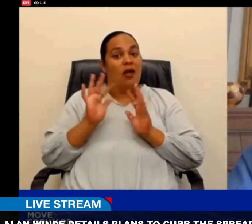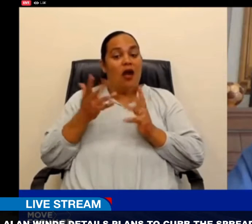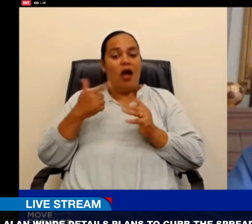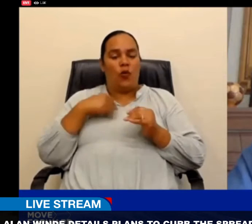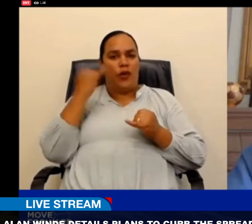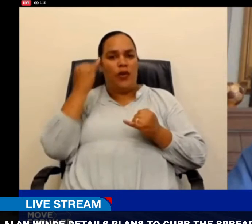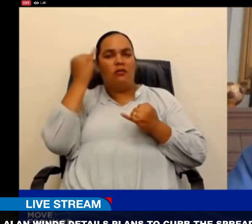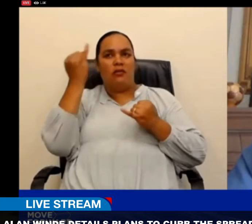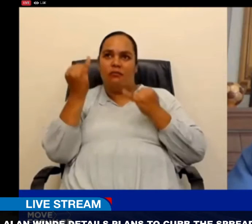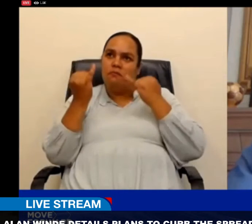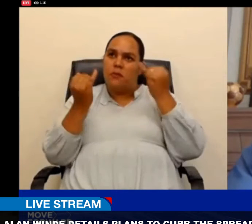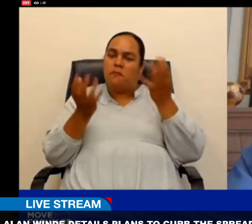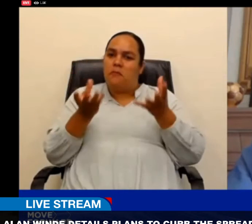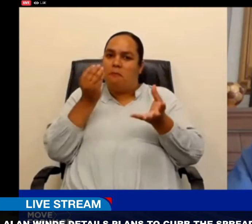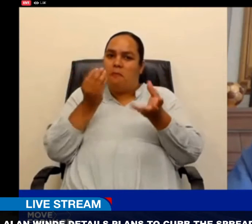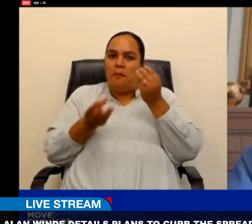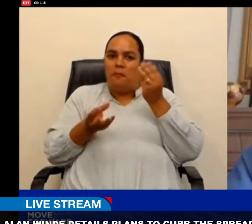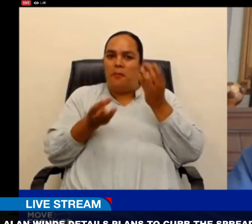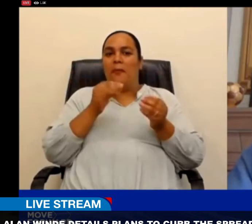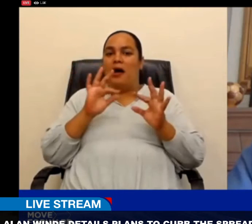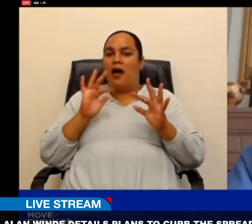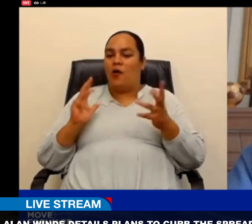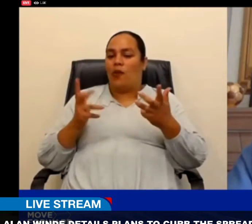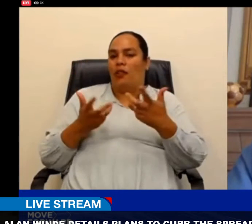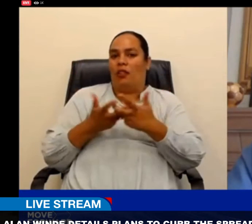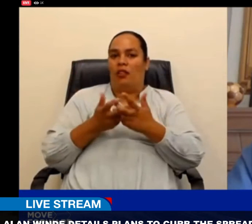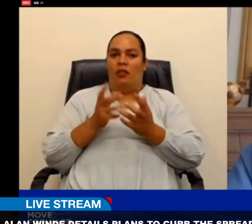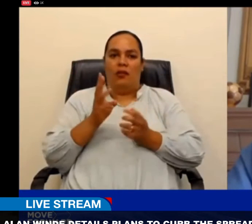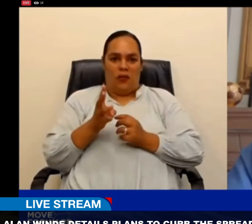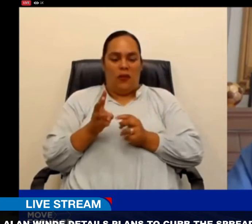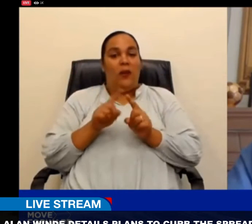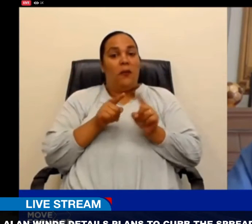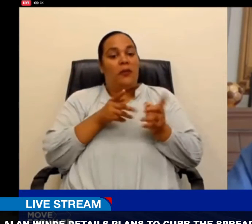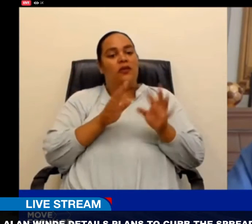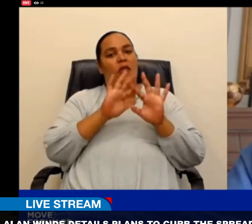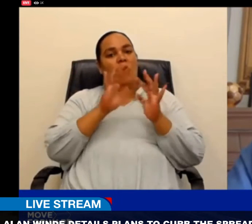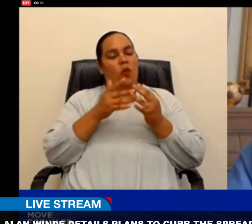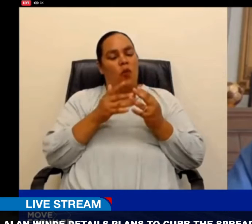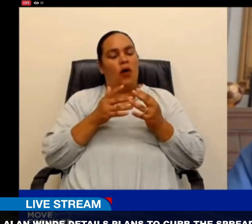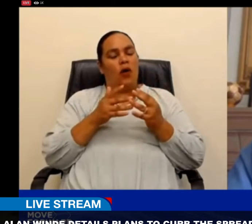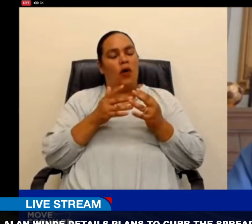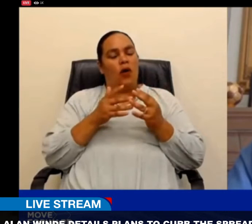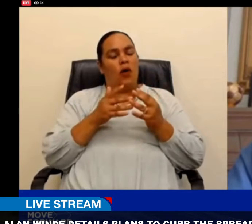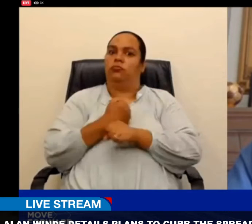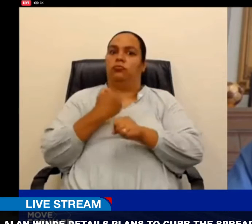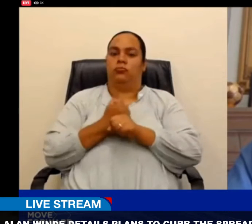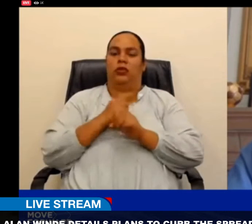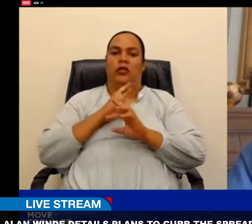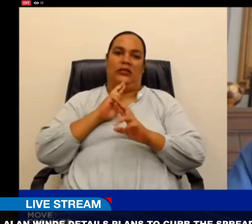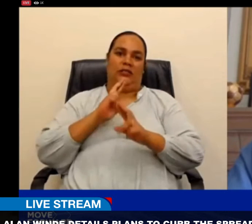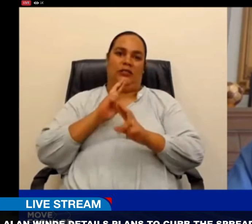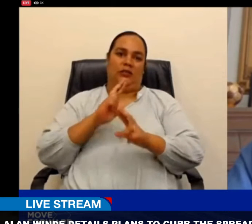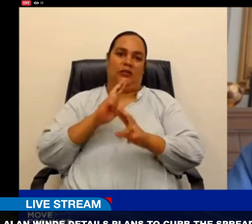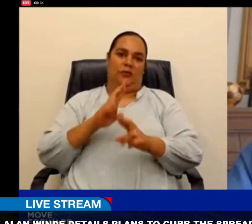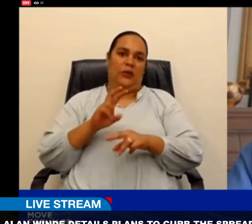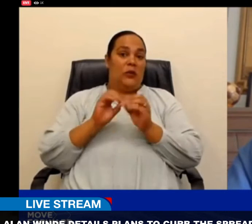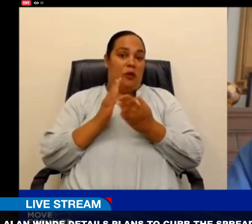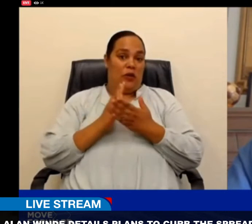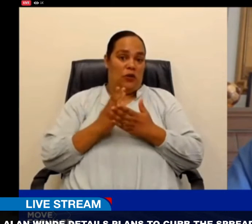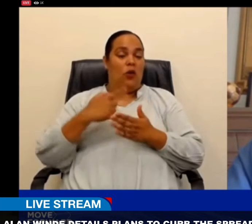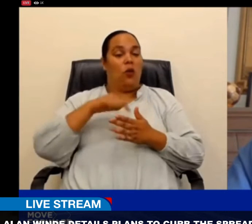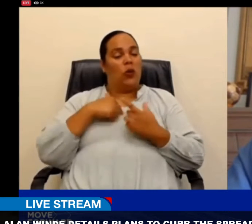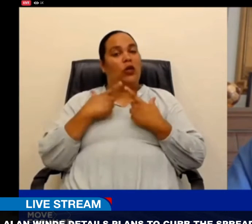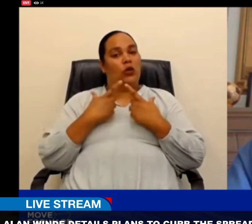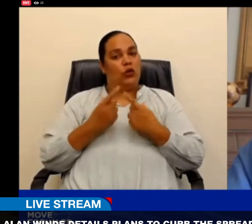innovating and really upping our game here as well. This is a world-class response, And of course, we've got to make sure that we all do this